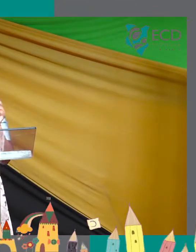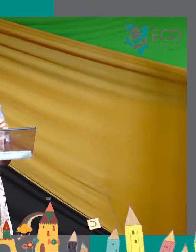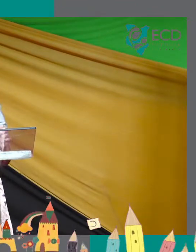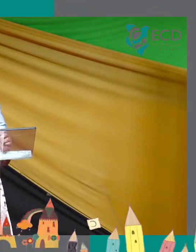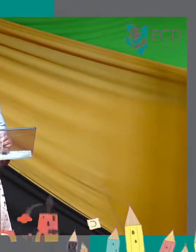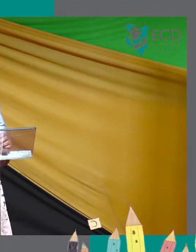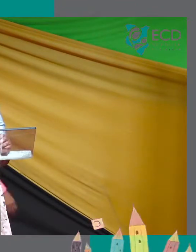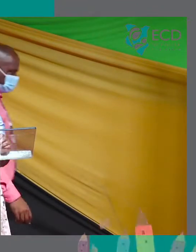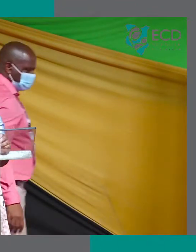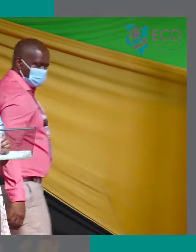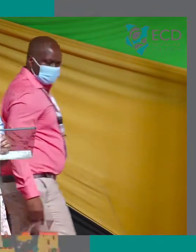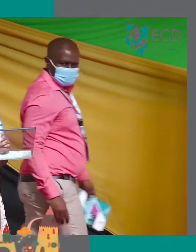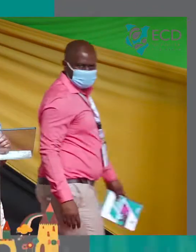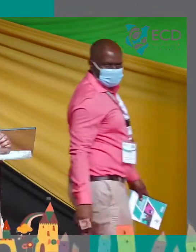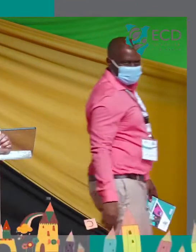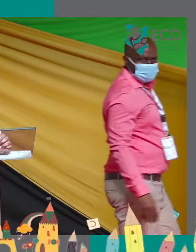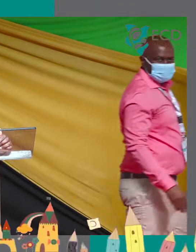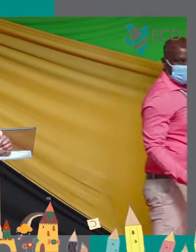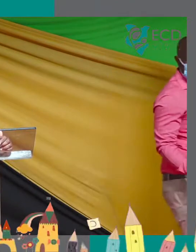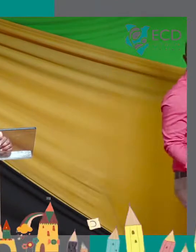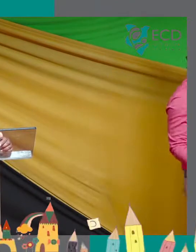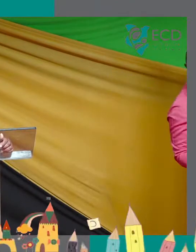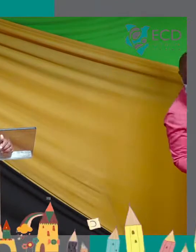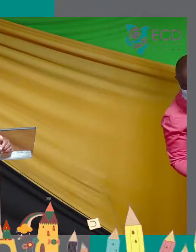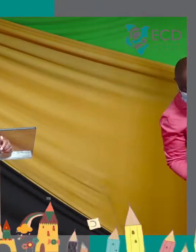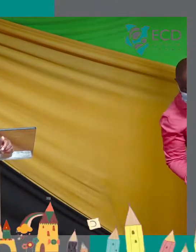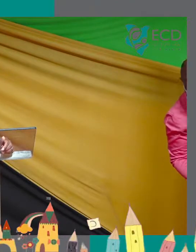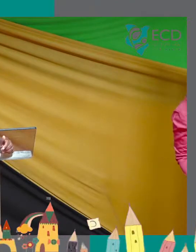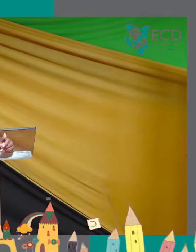pregnancies, success stories about